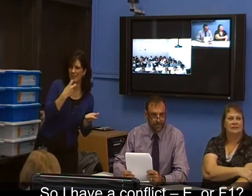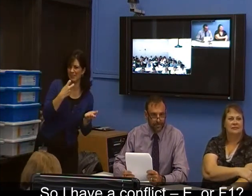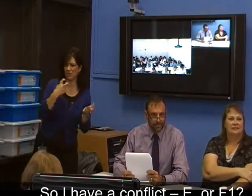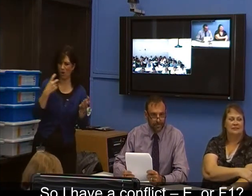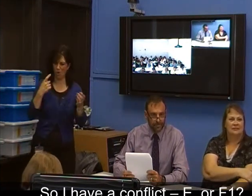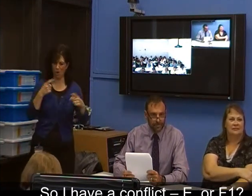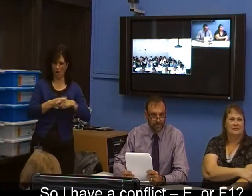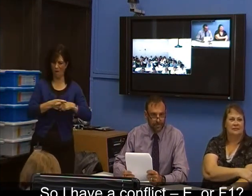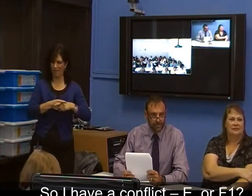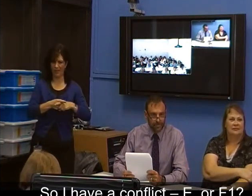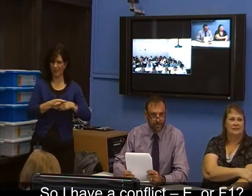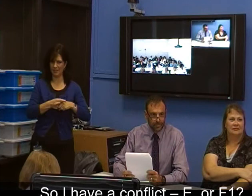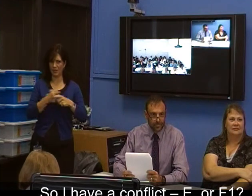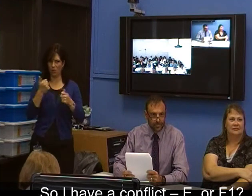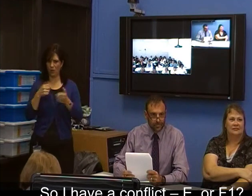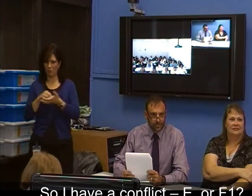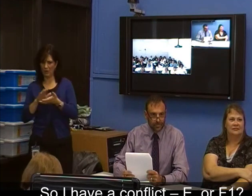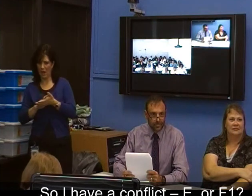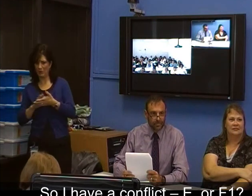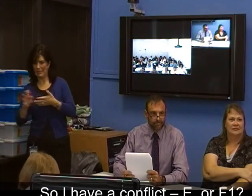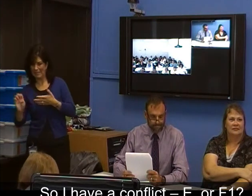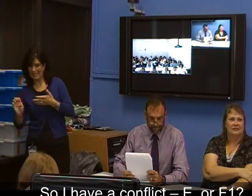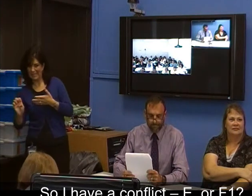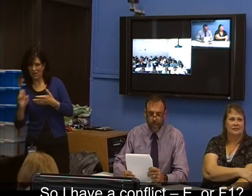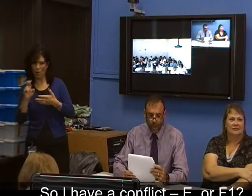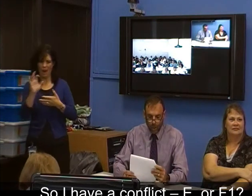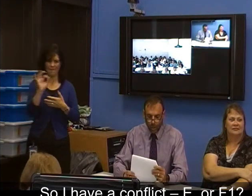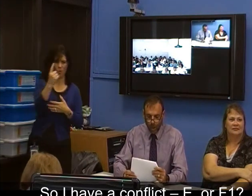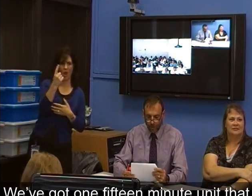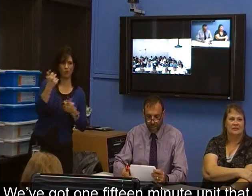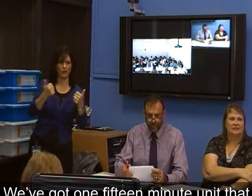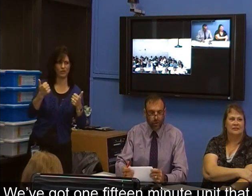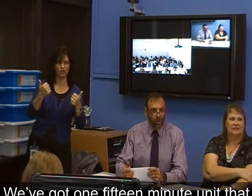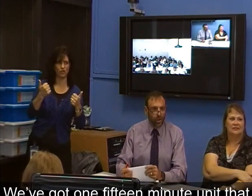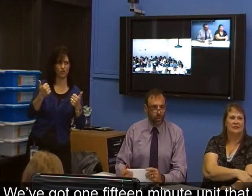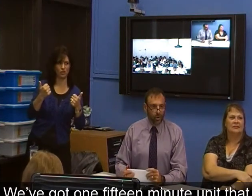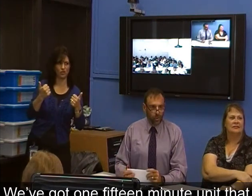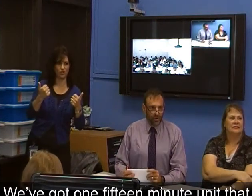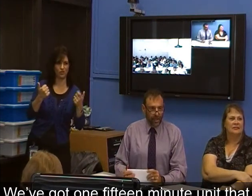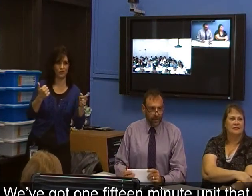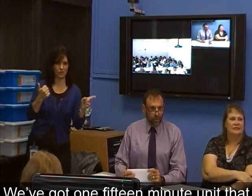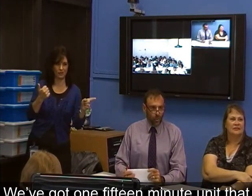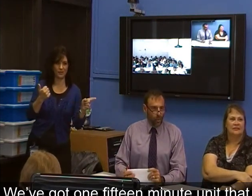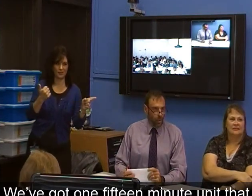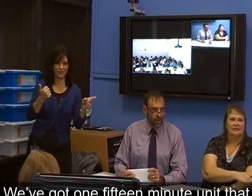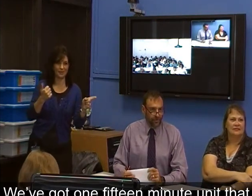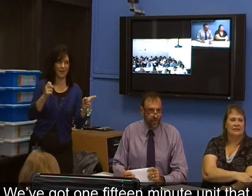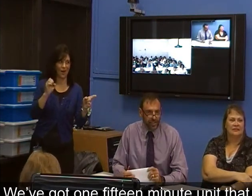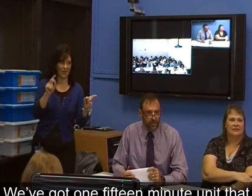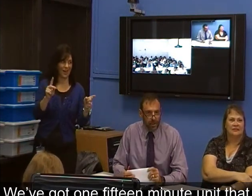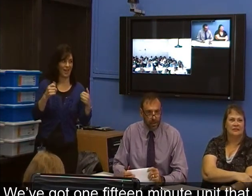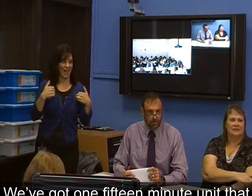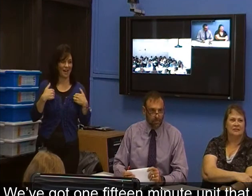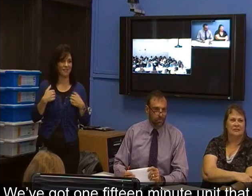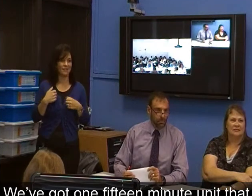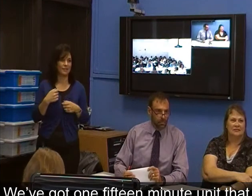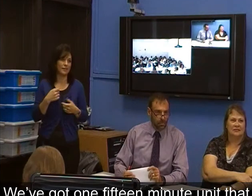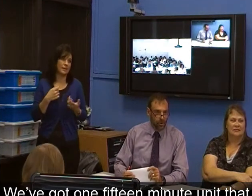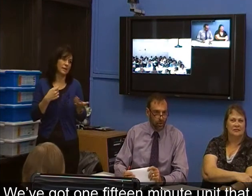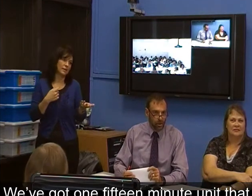have a conflict here putting down E or F1. Okay, so we've got one